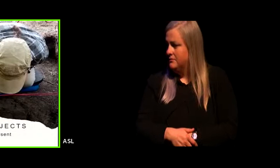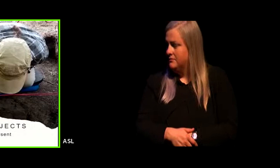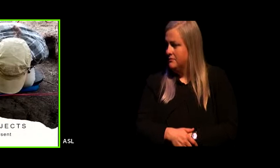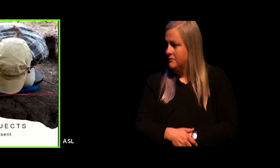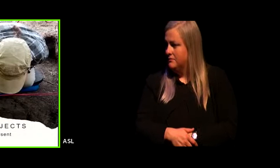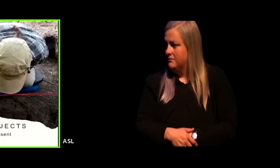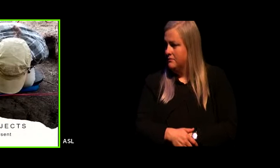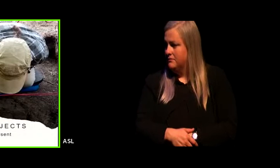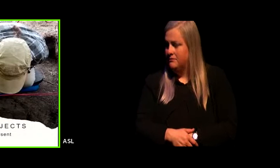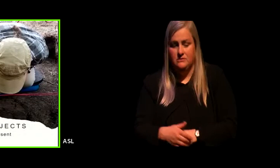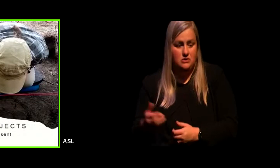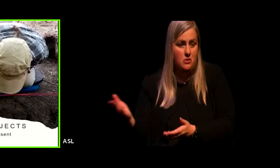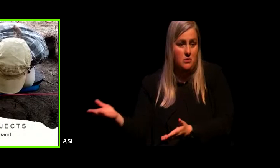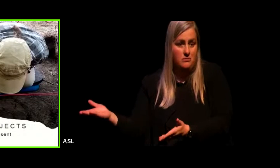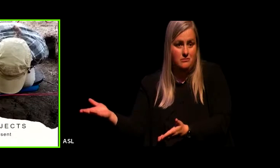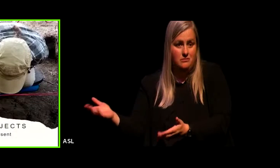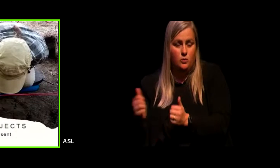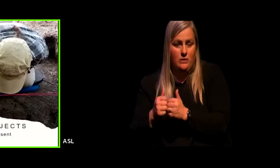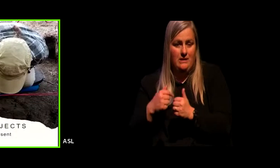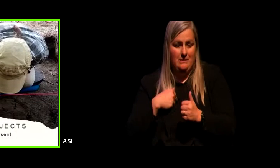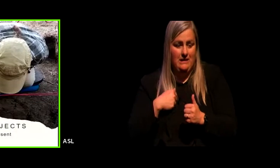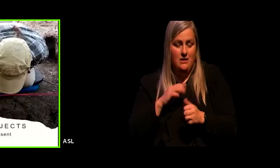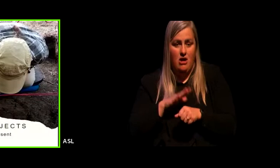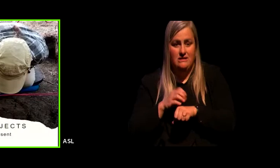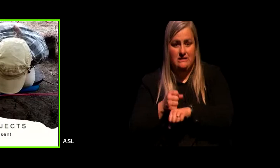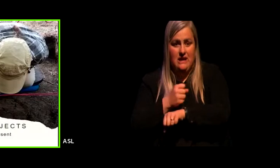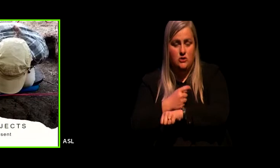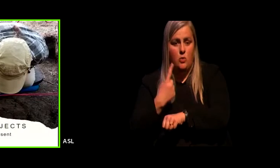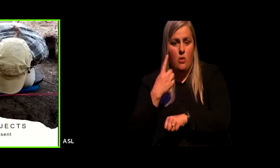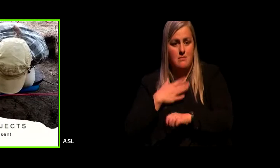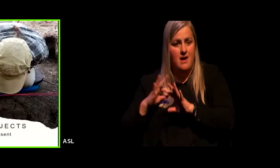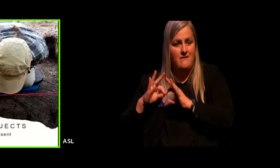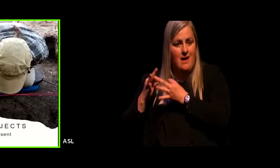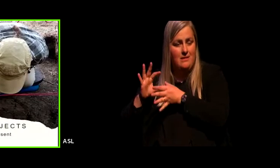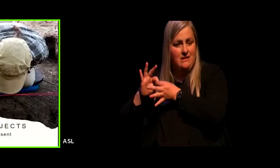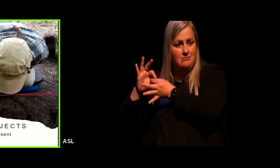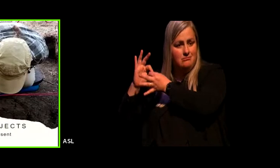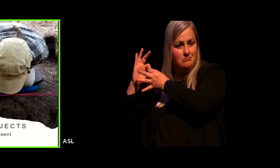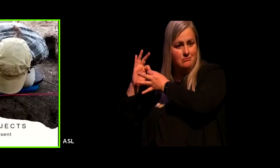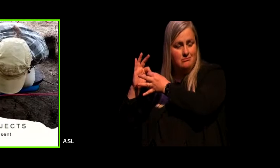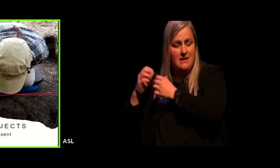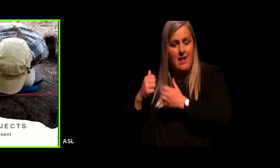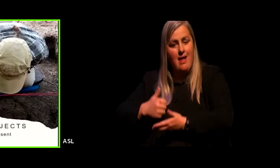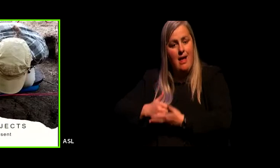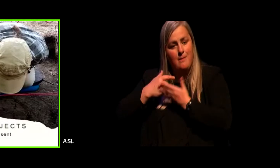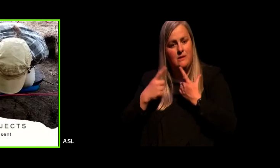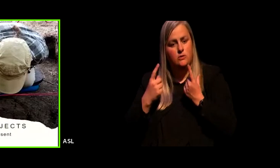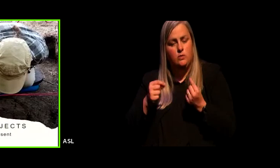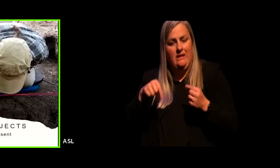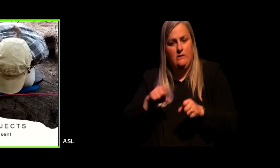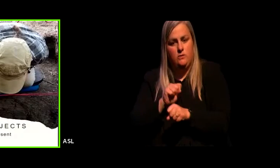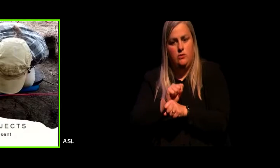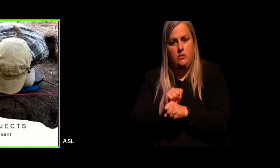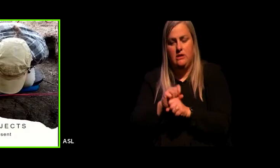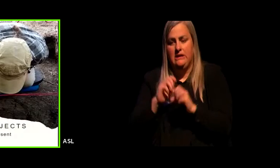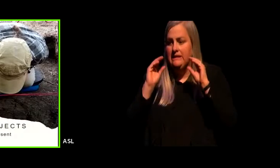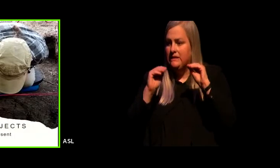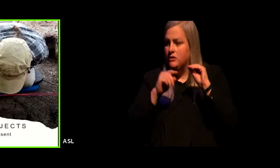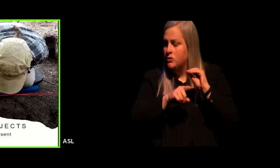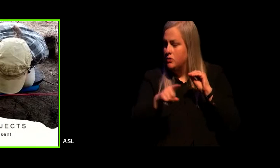So it's here with me on stage, one of my relatives, helping me to do this work and helping to teach you about what might be